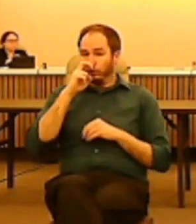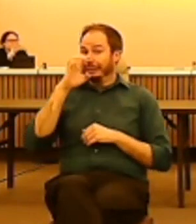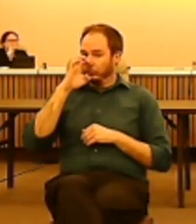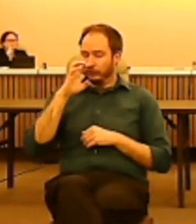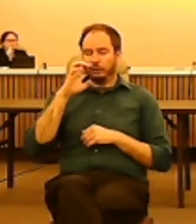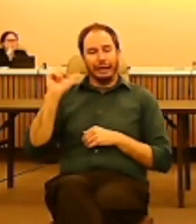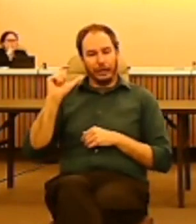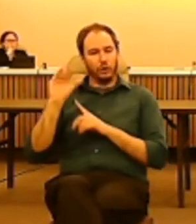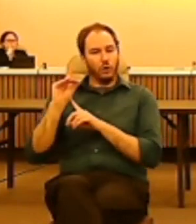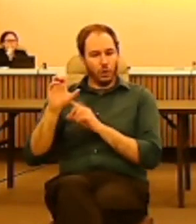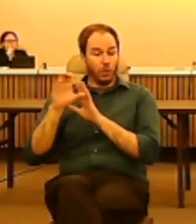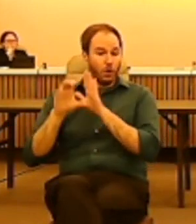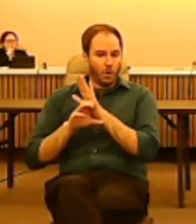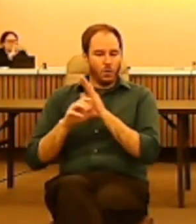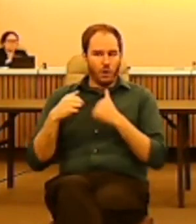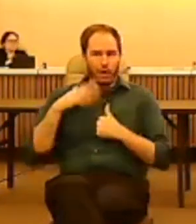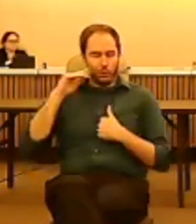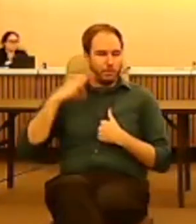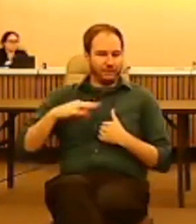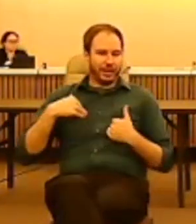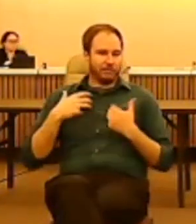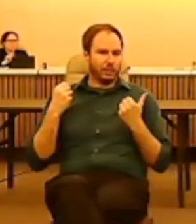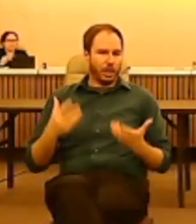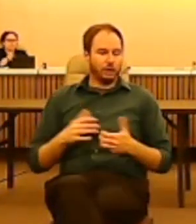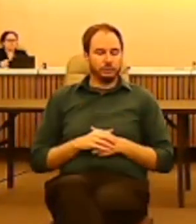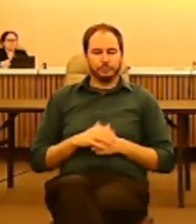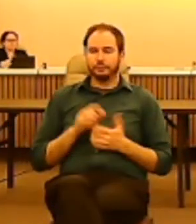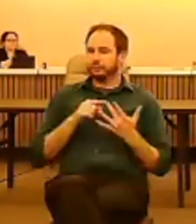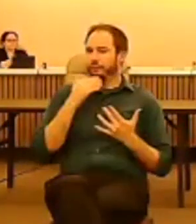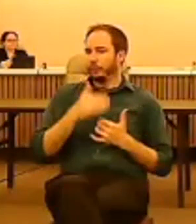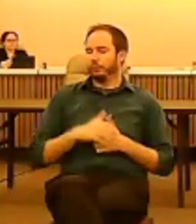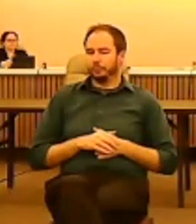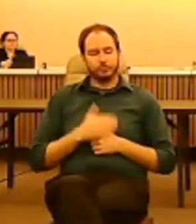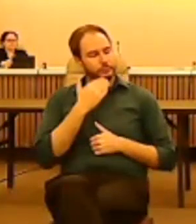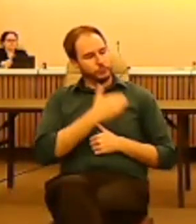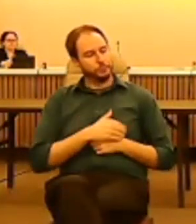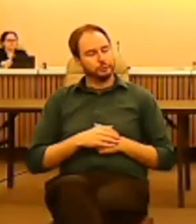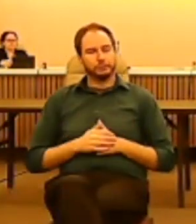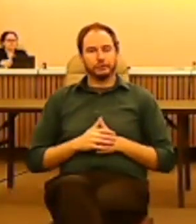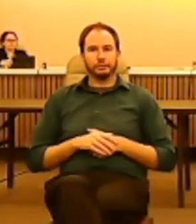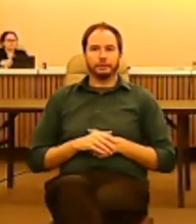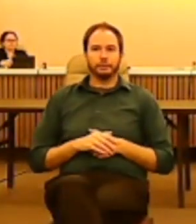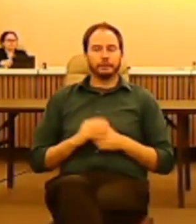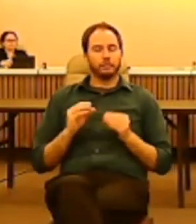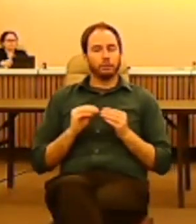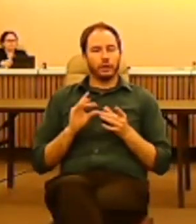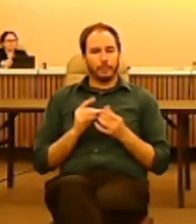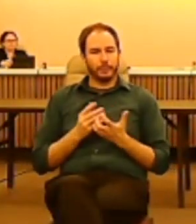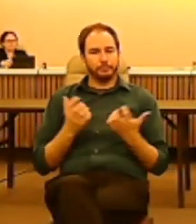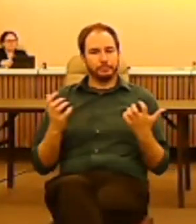are really undeniable. Great, thank you very much. Thank you. Any further